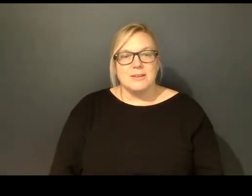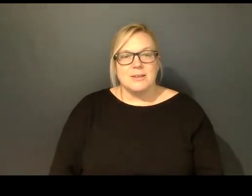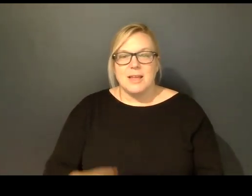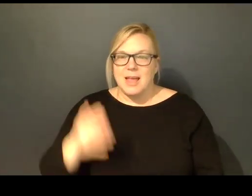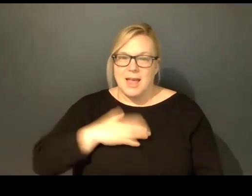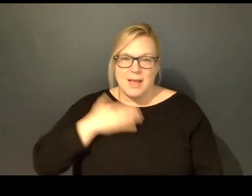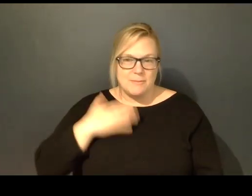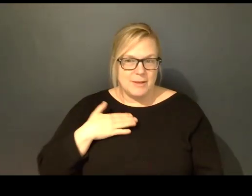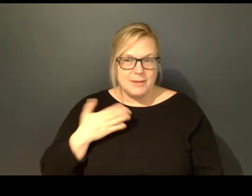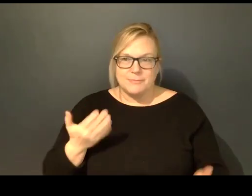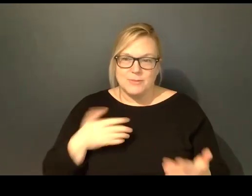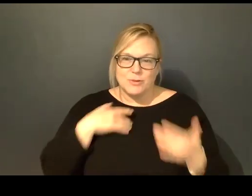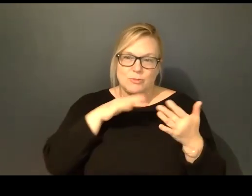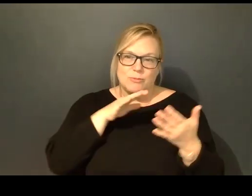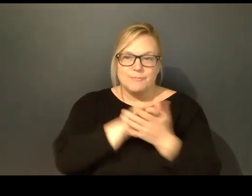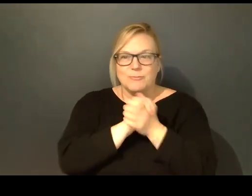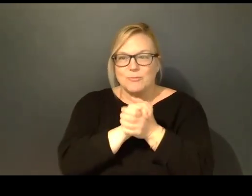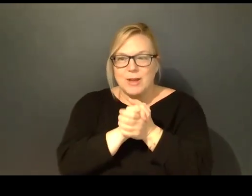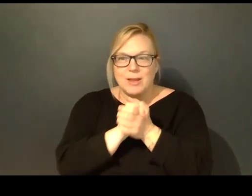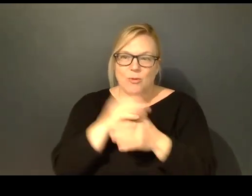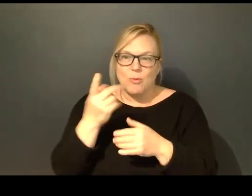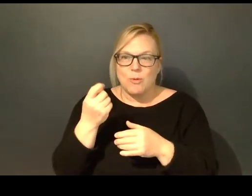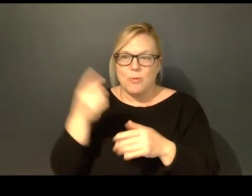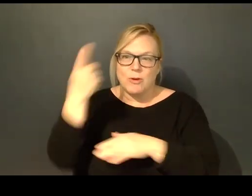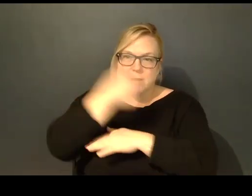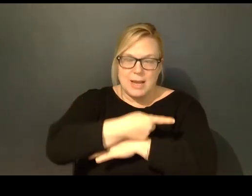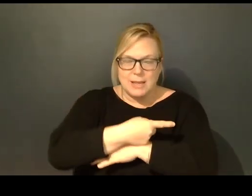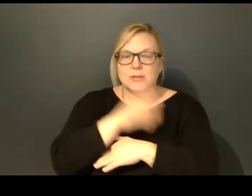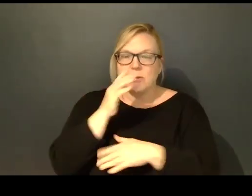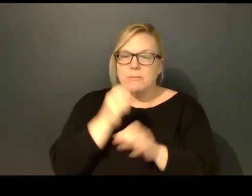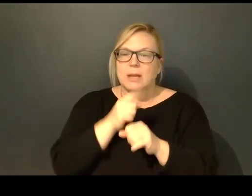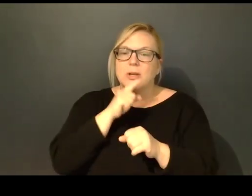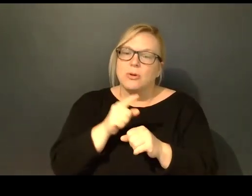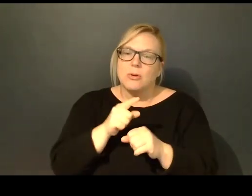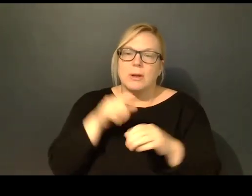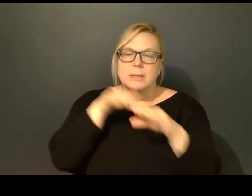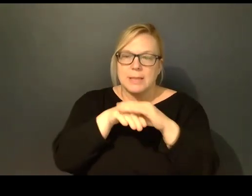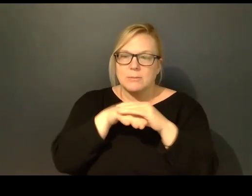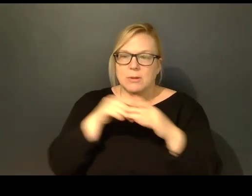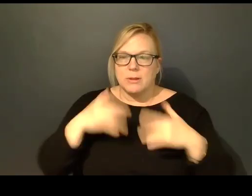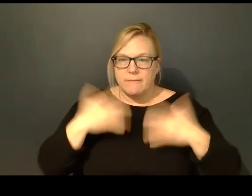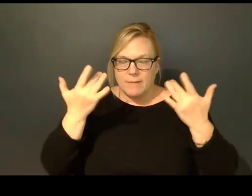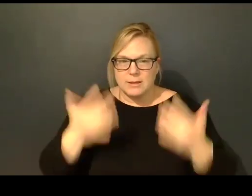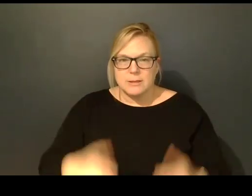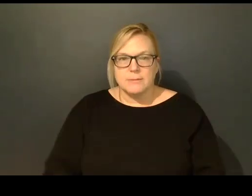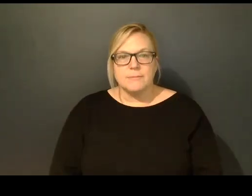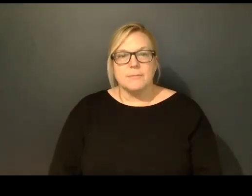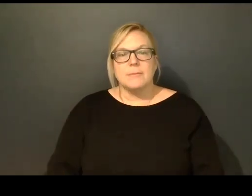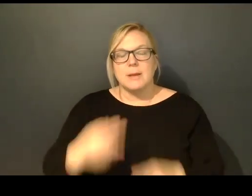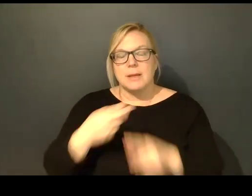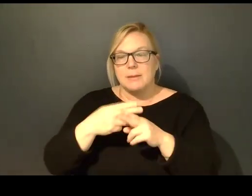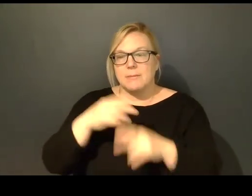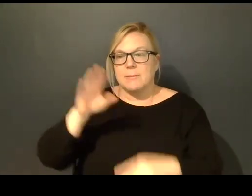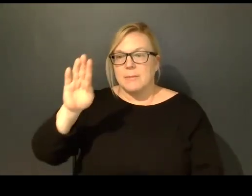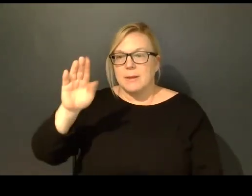to wait an extra day if we have to make sure that it is as accessible an event as possible. My name is Blake Hunsley. As